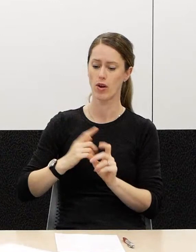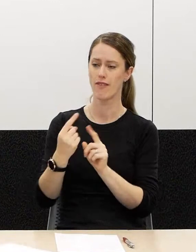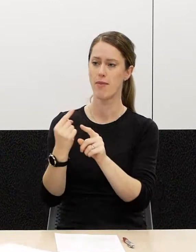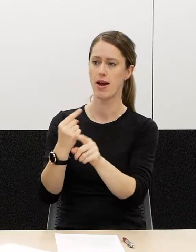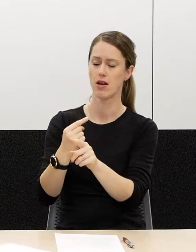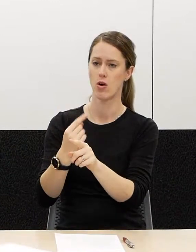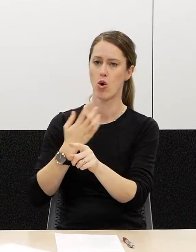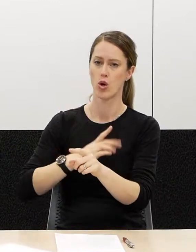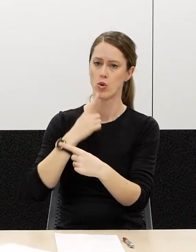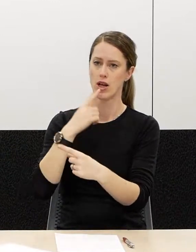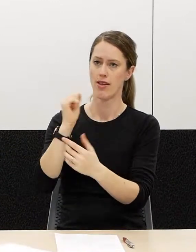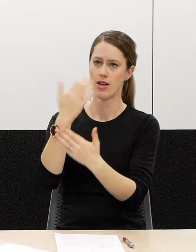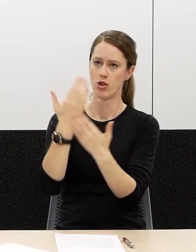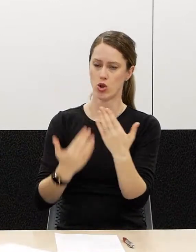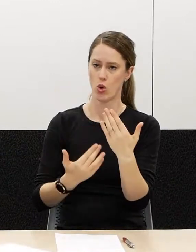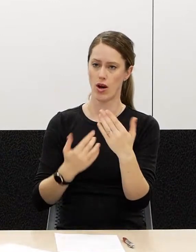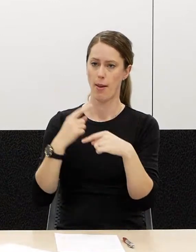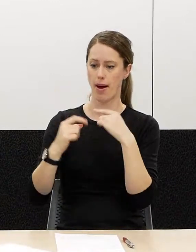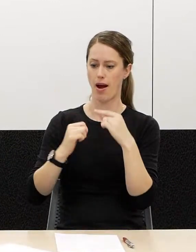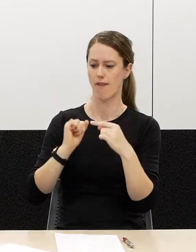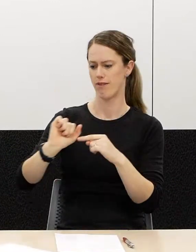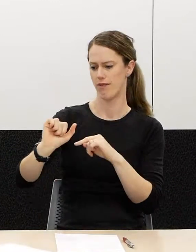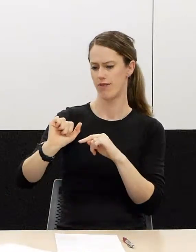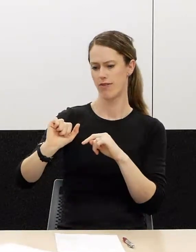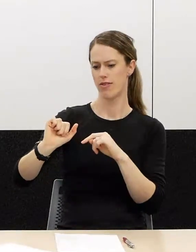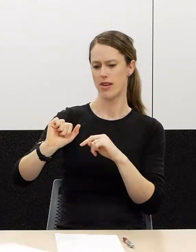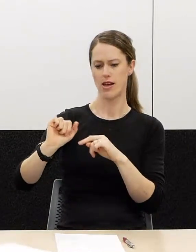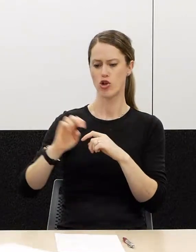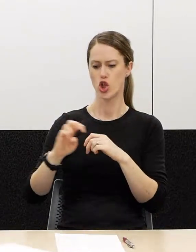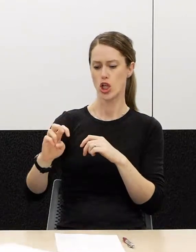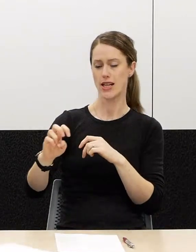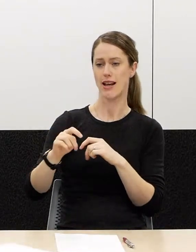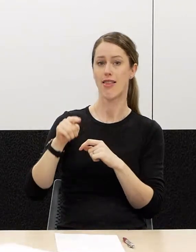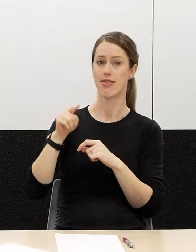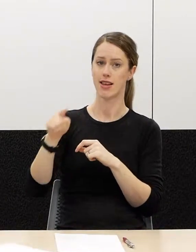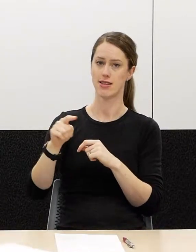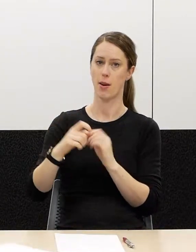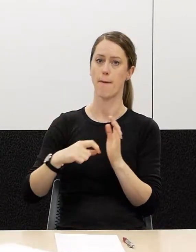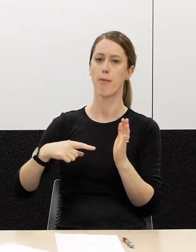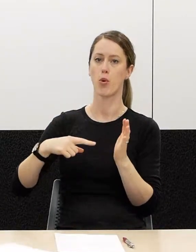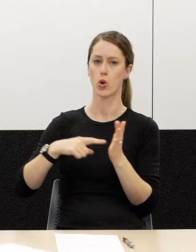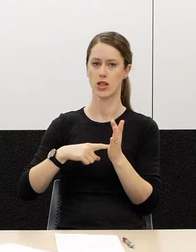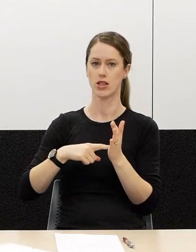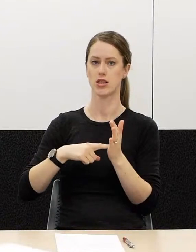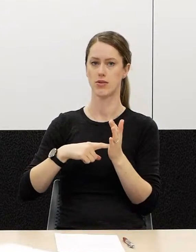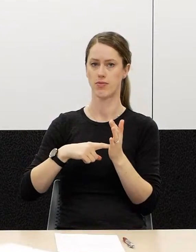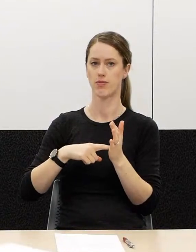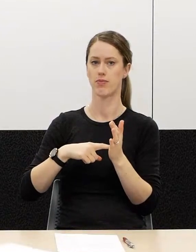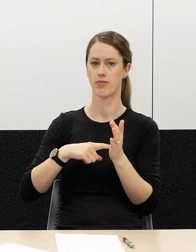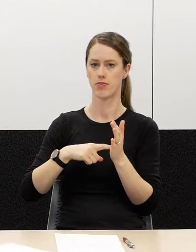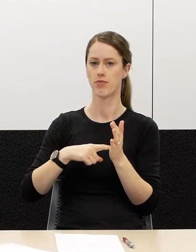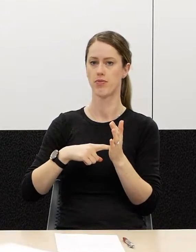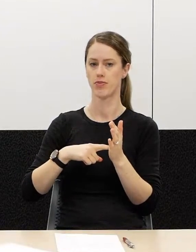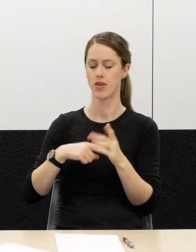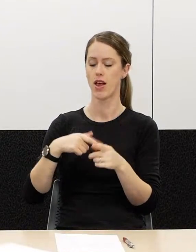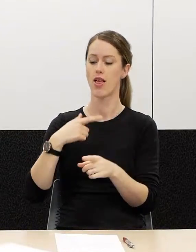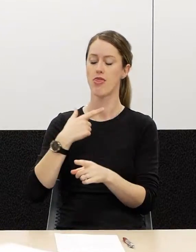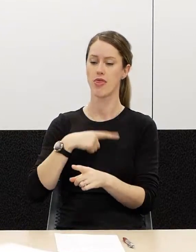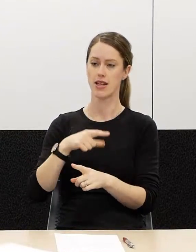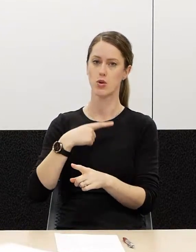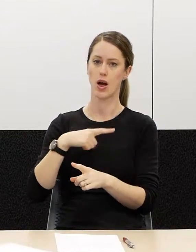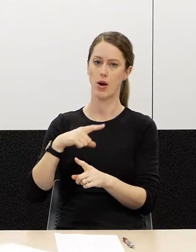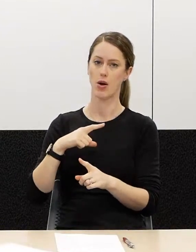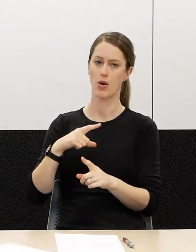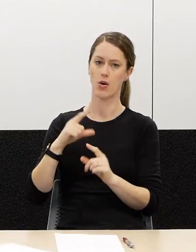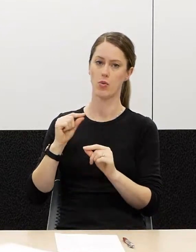tell their story about their journey. And those things are really important to the work that we do, because that's why we're doing